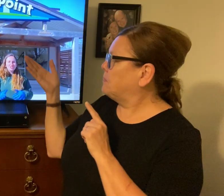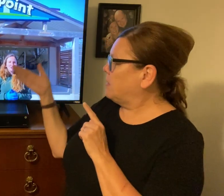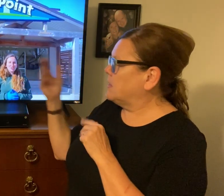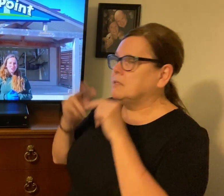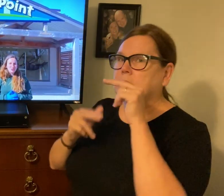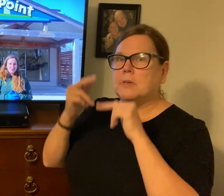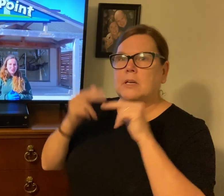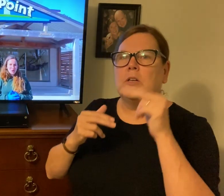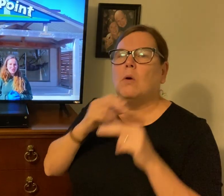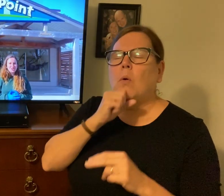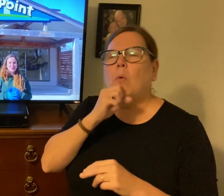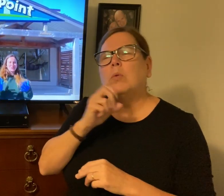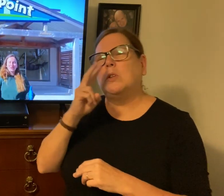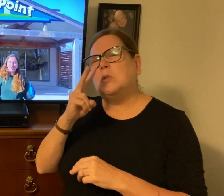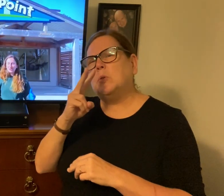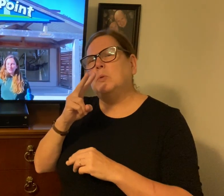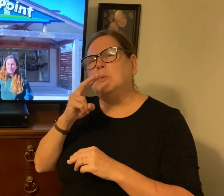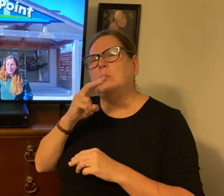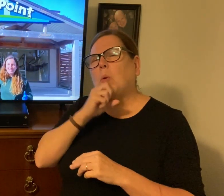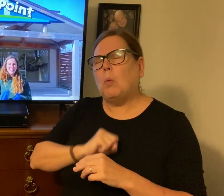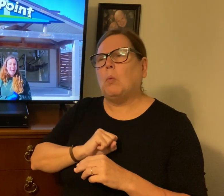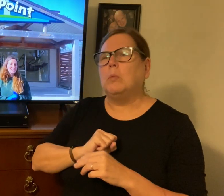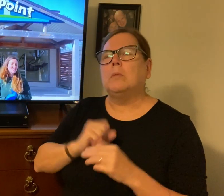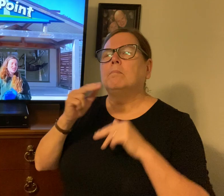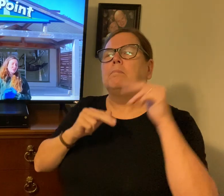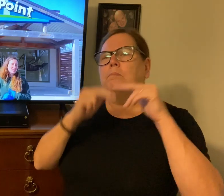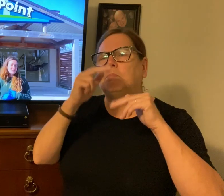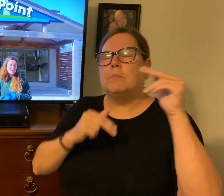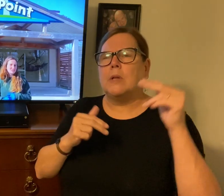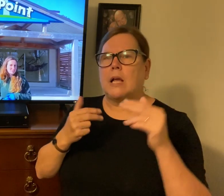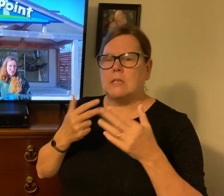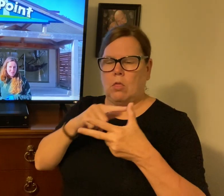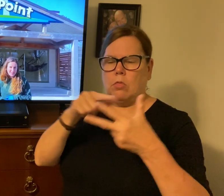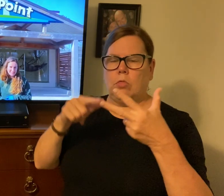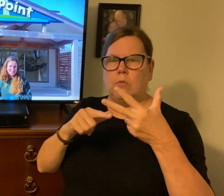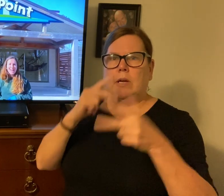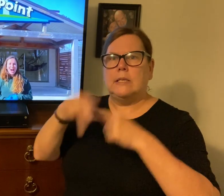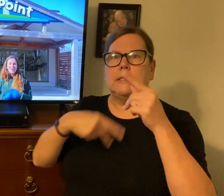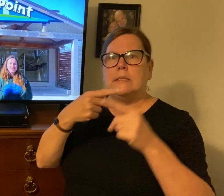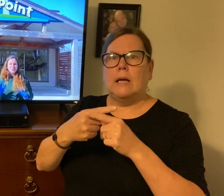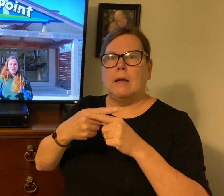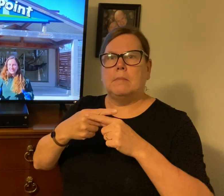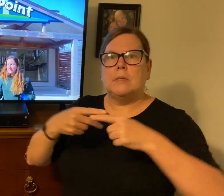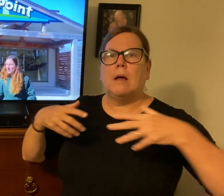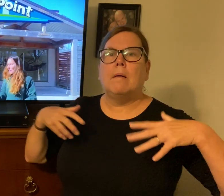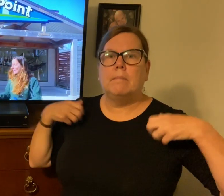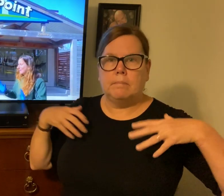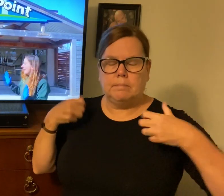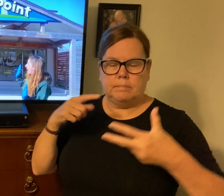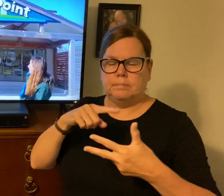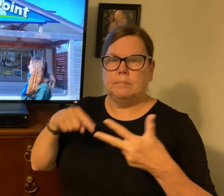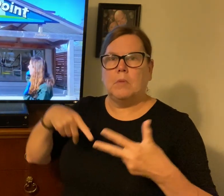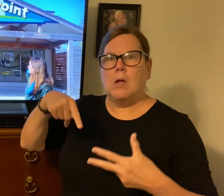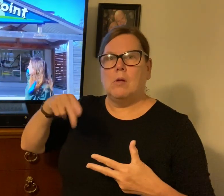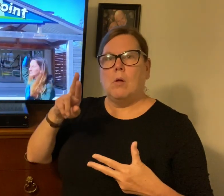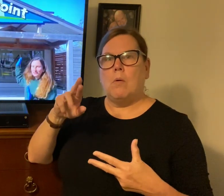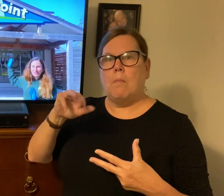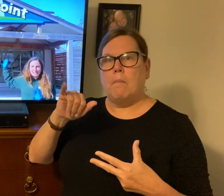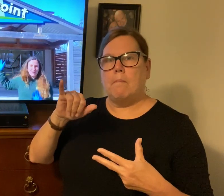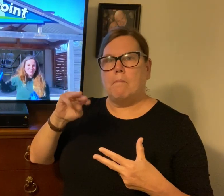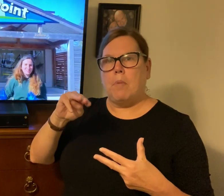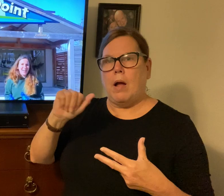building is just over 2 years old, so it's one of our newest buildings, and it has these three species of primates. So we're really excited about it, and it